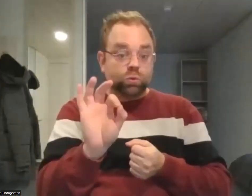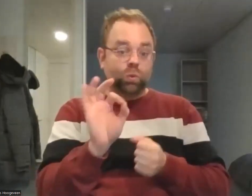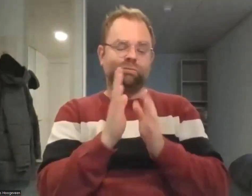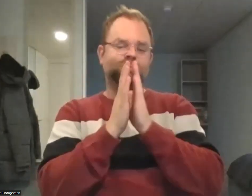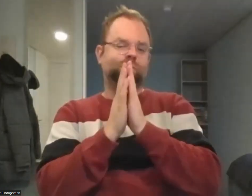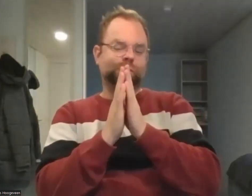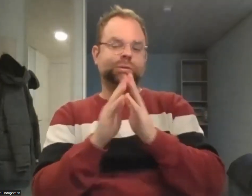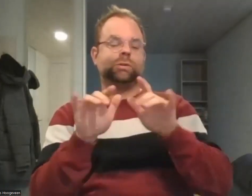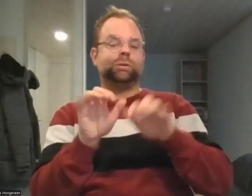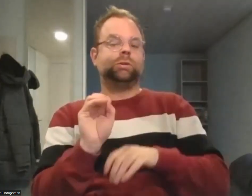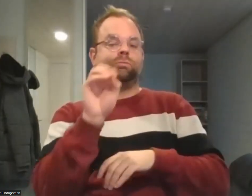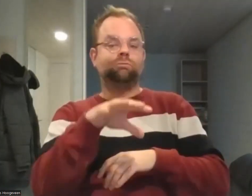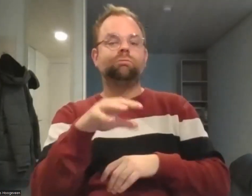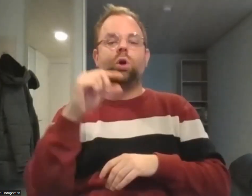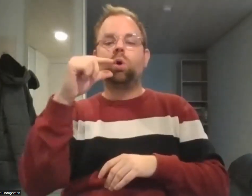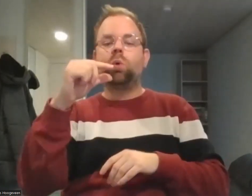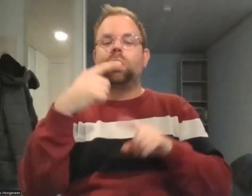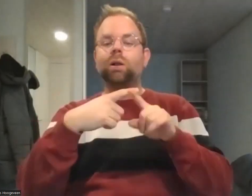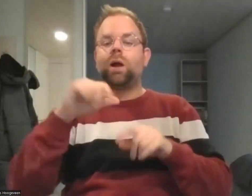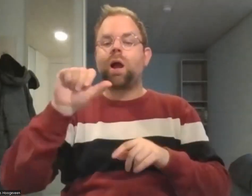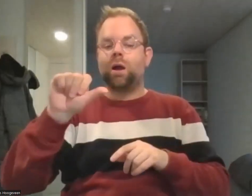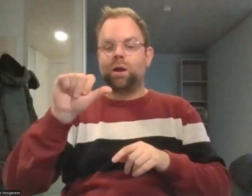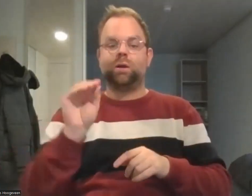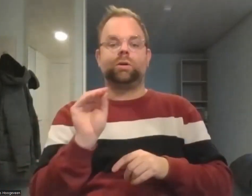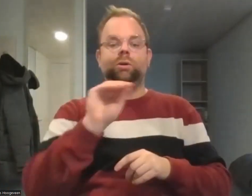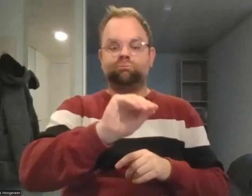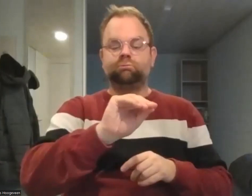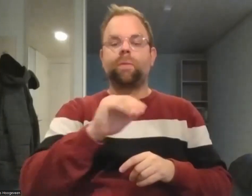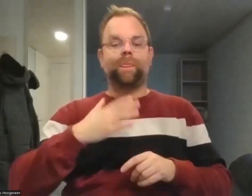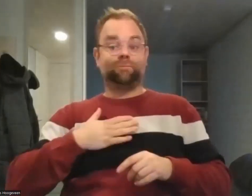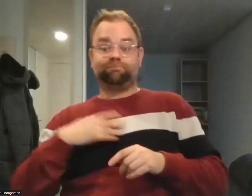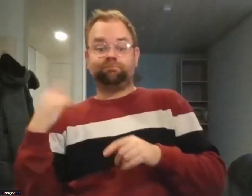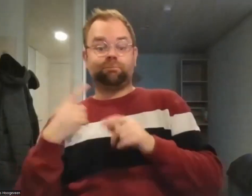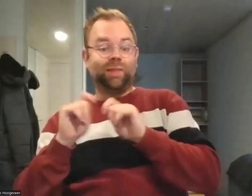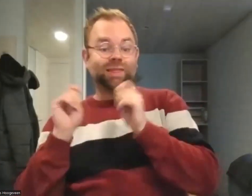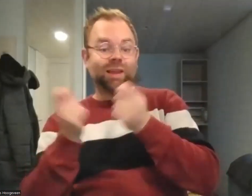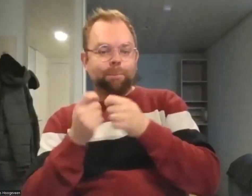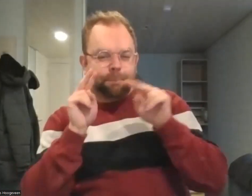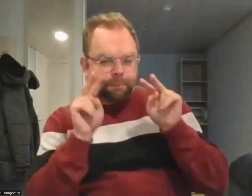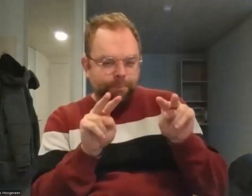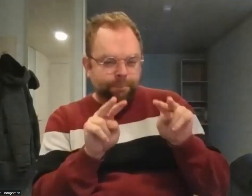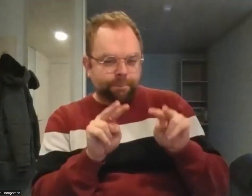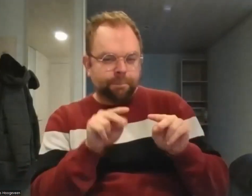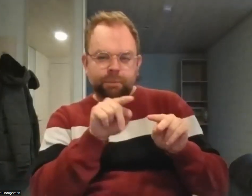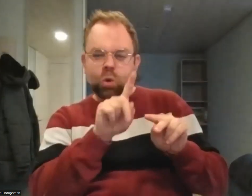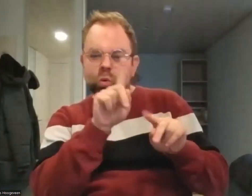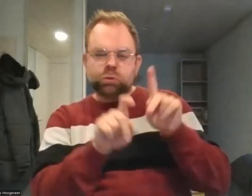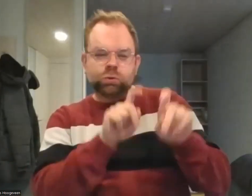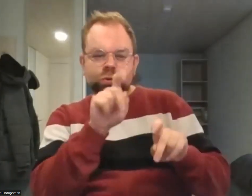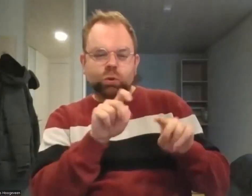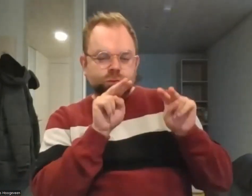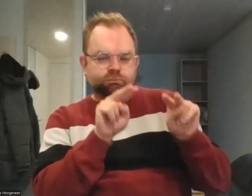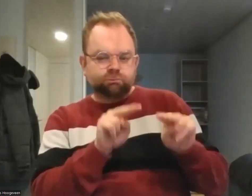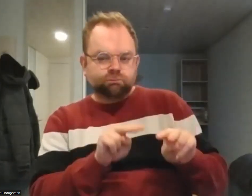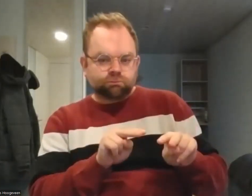Our team is monitoring the chat box and will try and respond to questions during the event where possible.